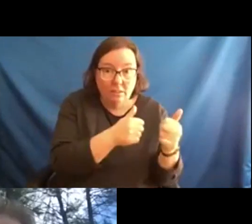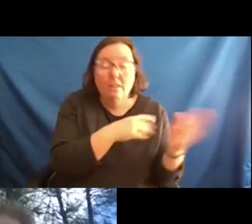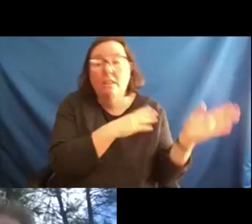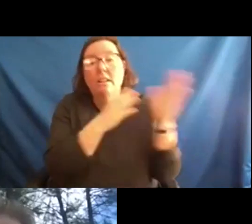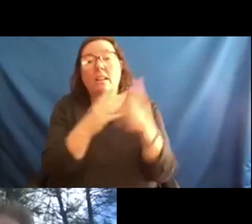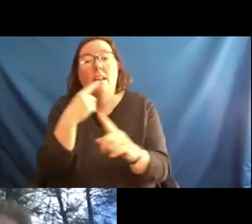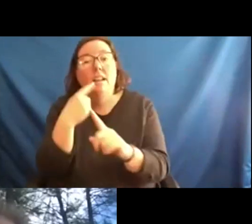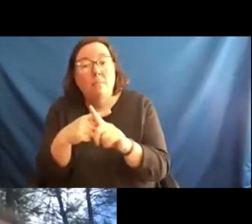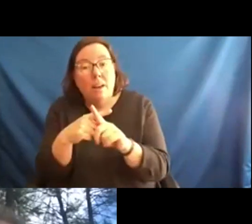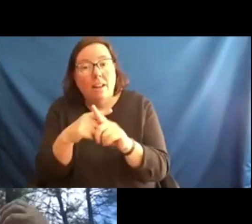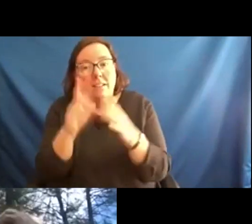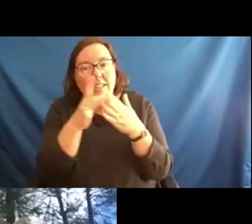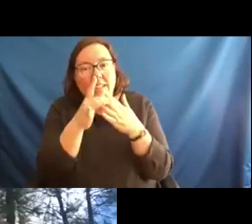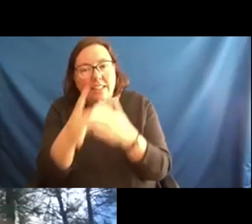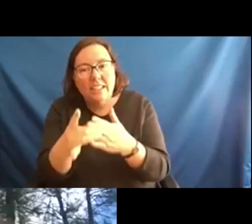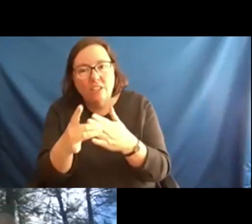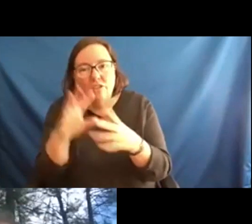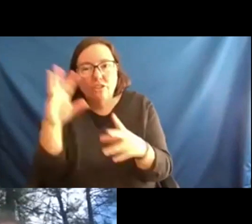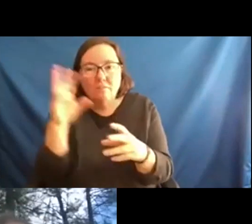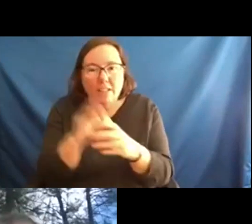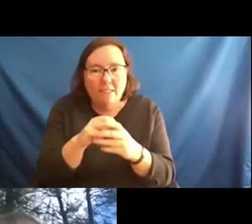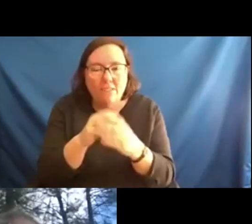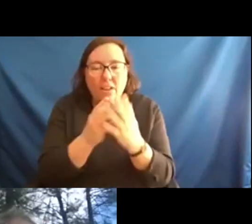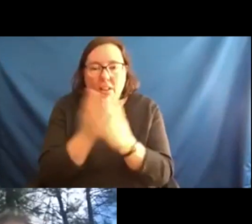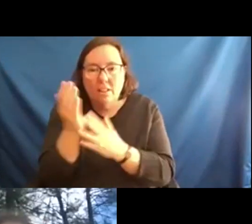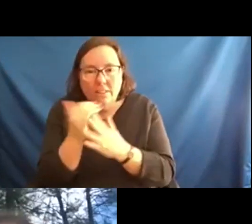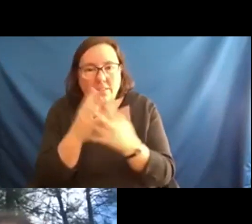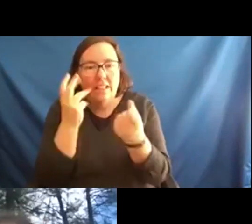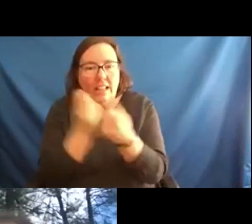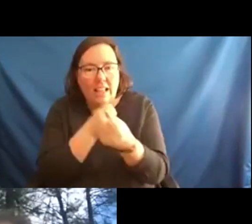your leadership and your advocacy efforts